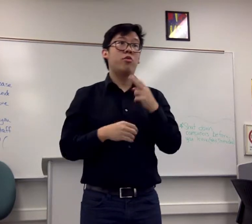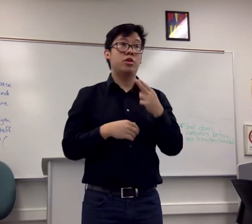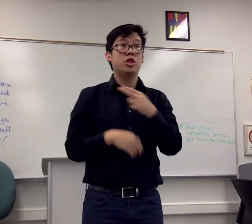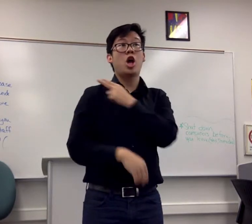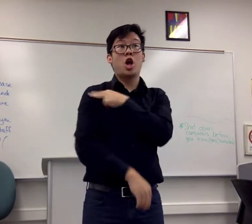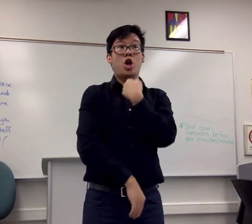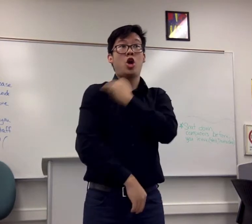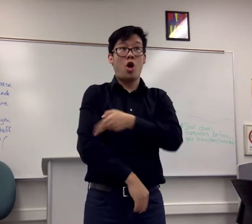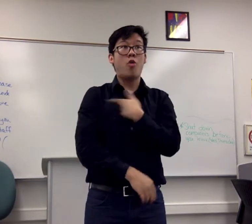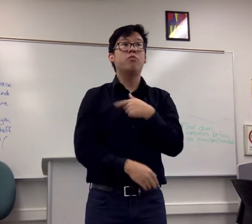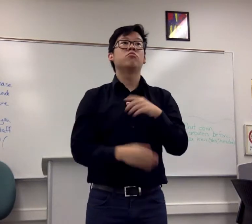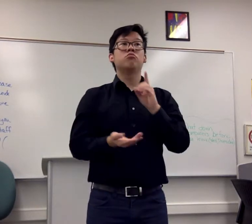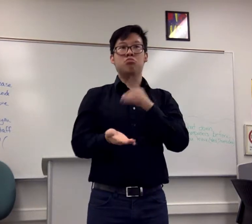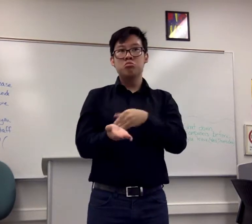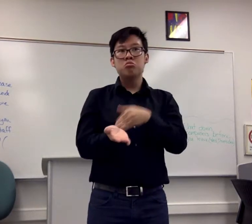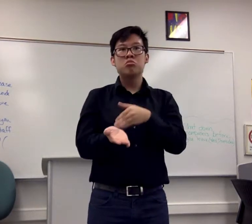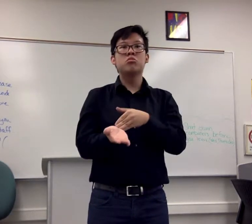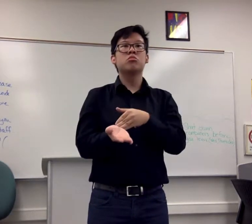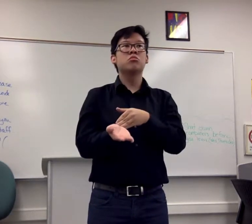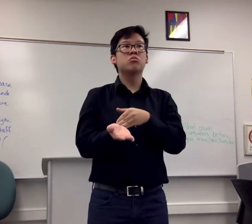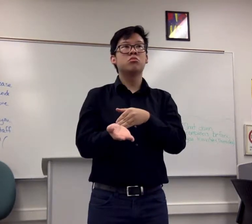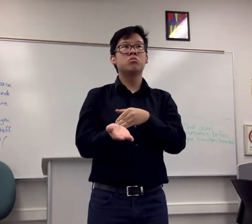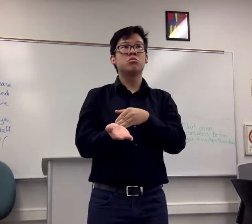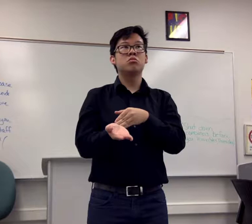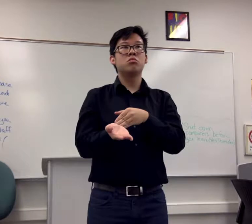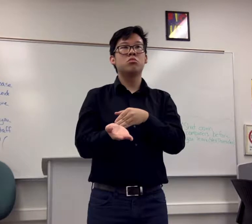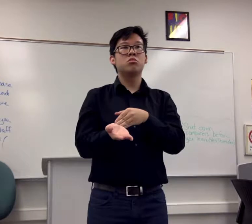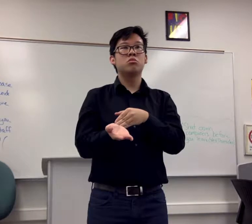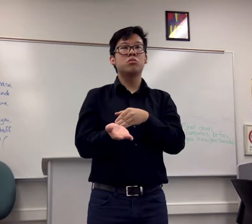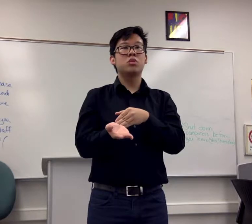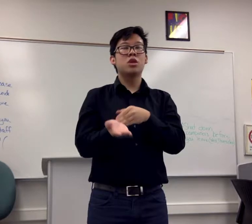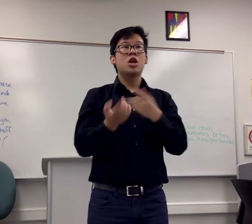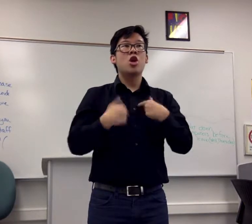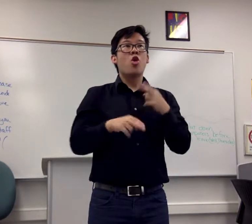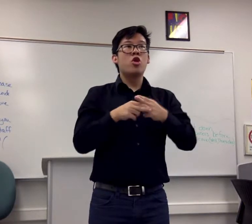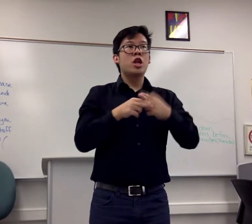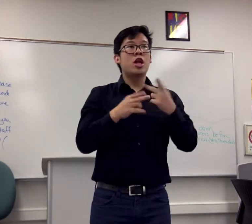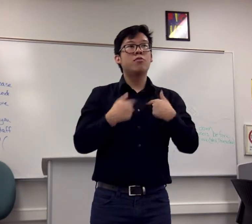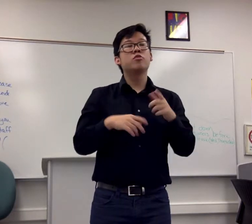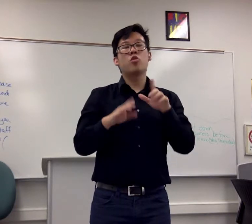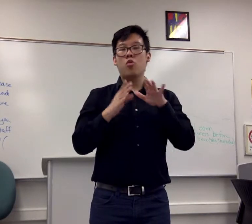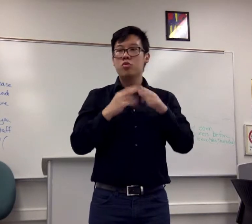a doctor and they prescribe me a narcotic, my name goes into a system. It's not our job. Our job is to interpret.